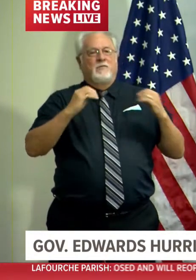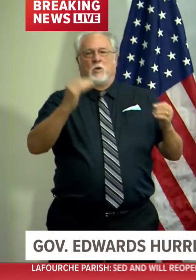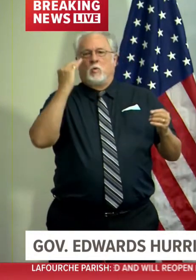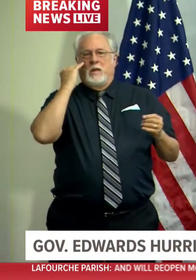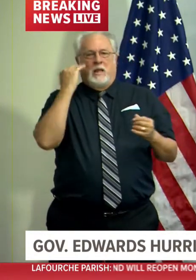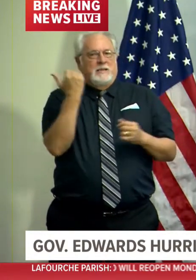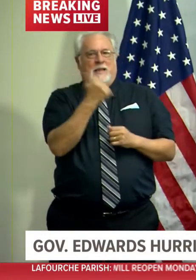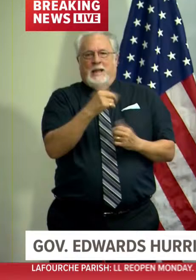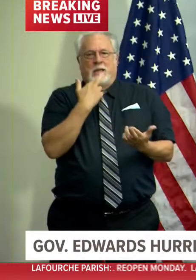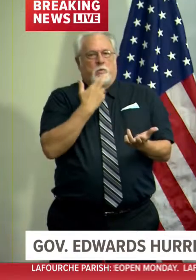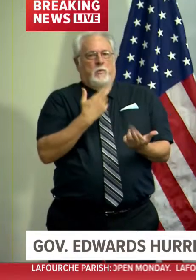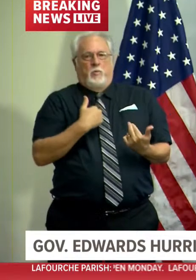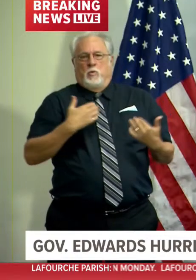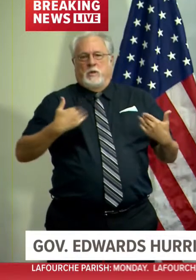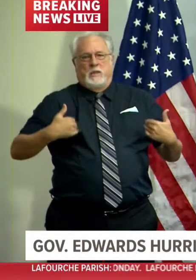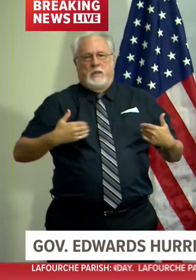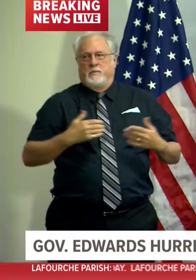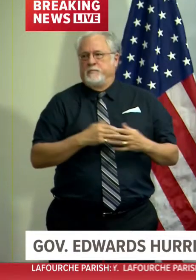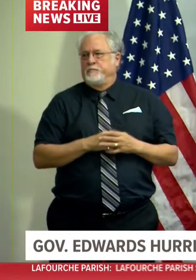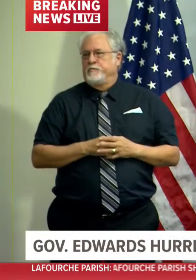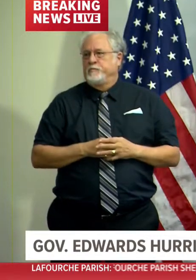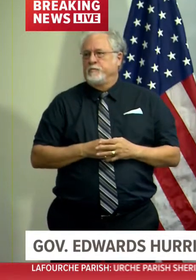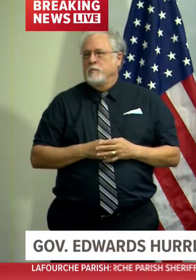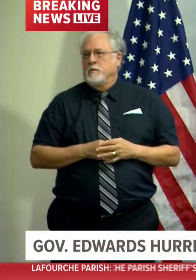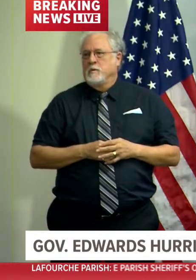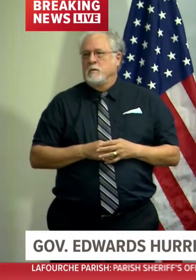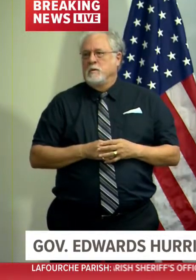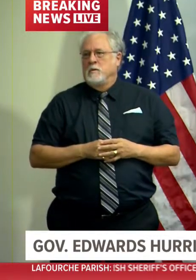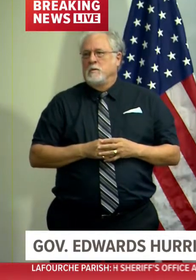if there's been any reported injuries.